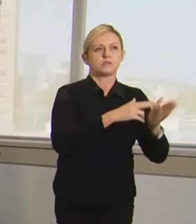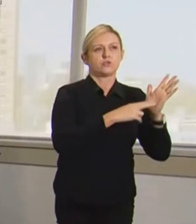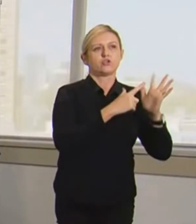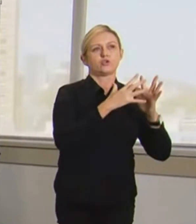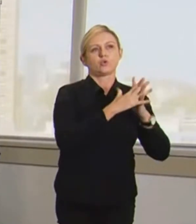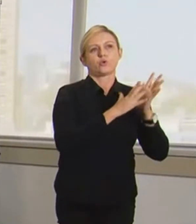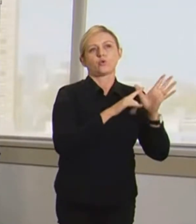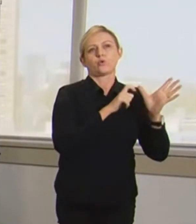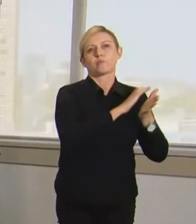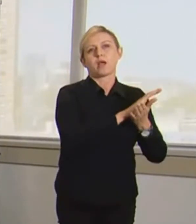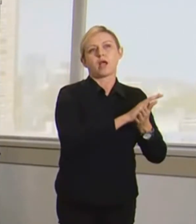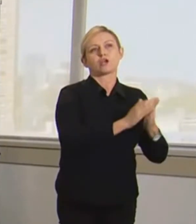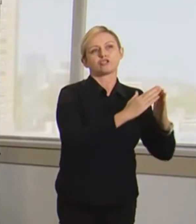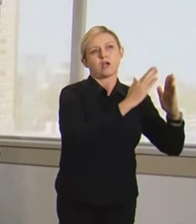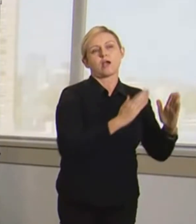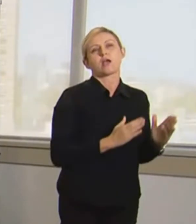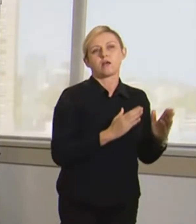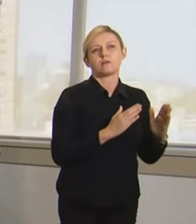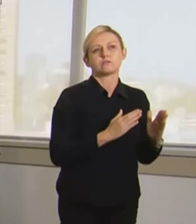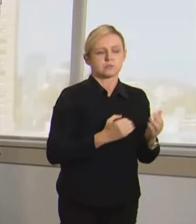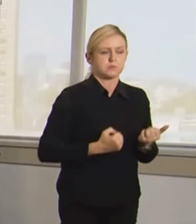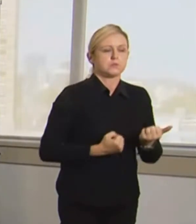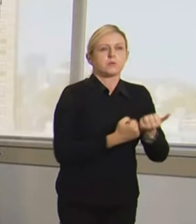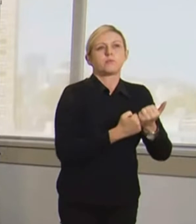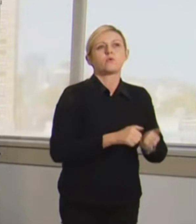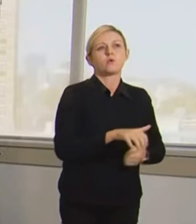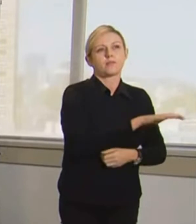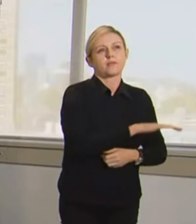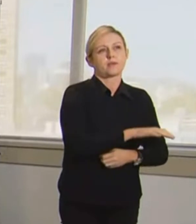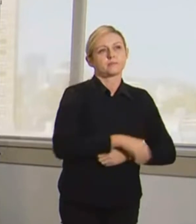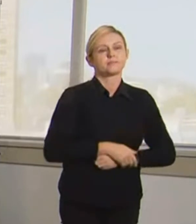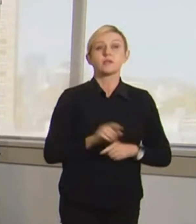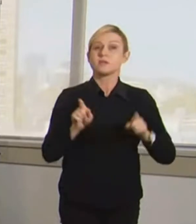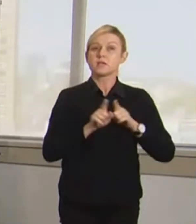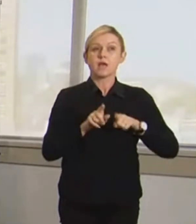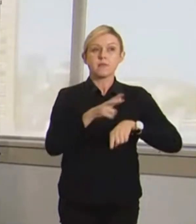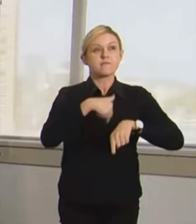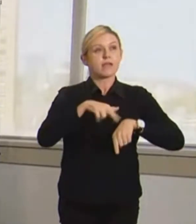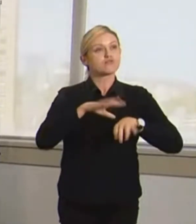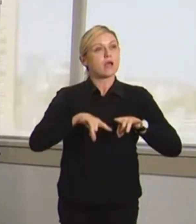need to step in and support the aged care facilities, but so has the federal government. The federal government have